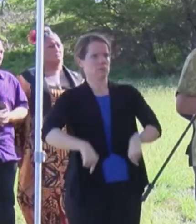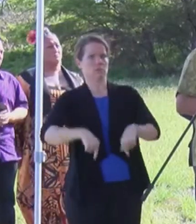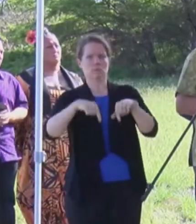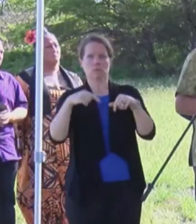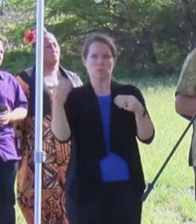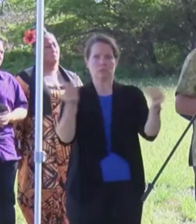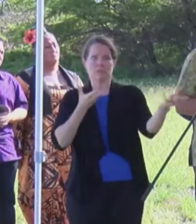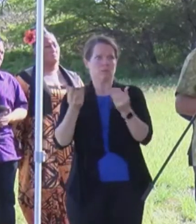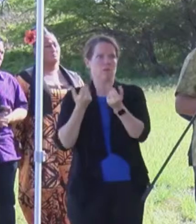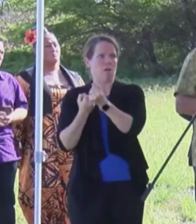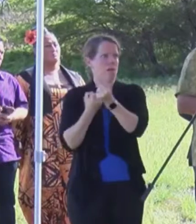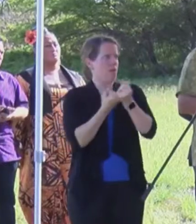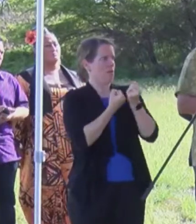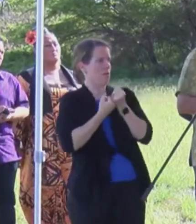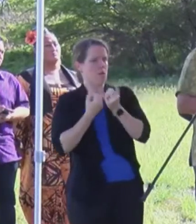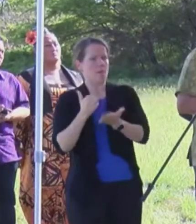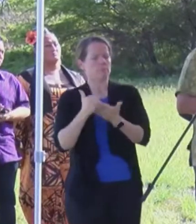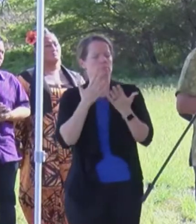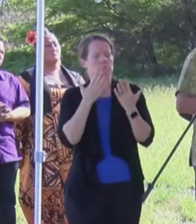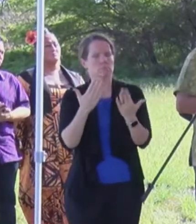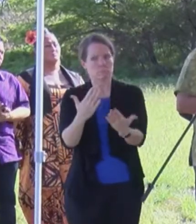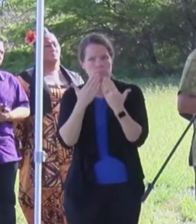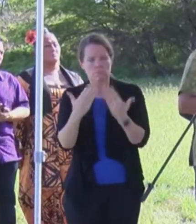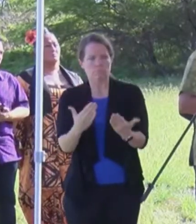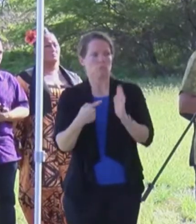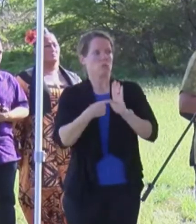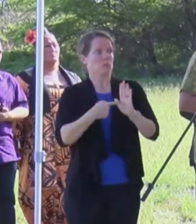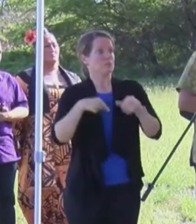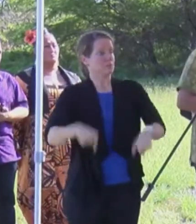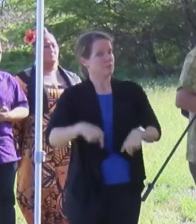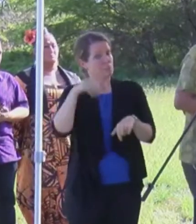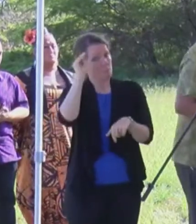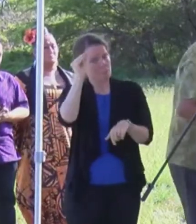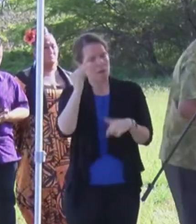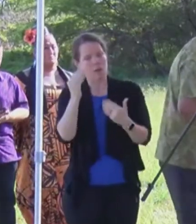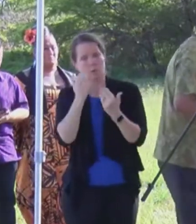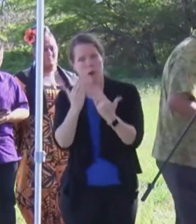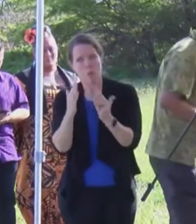this. And I can't say thank you enough on behalf of our county. So, mahalo.